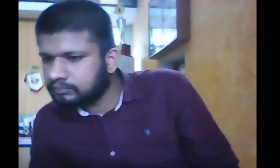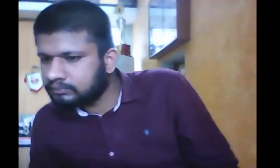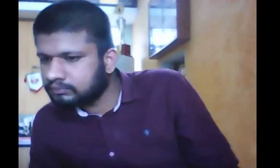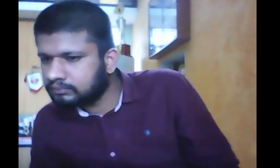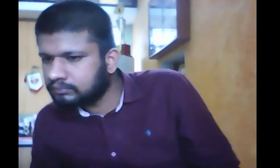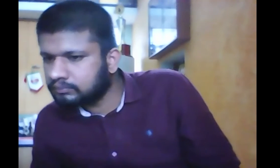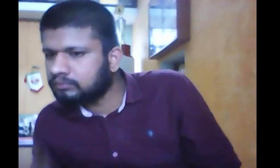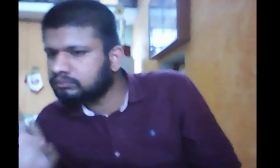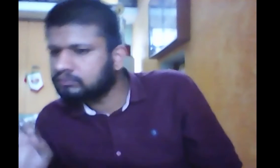So,